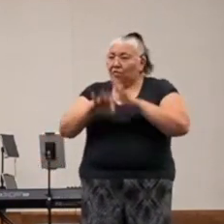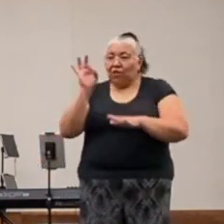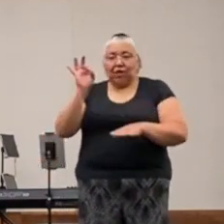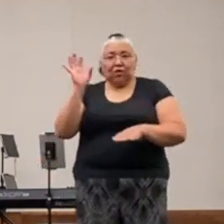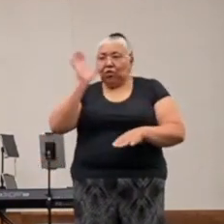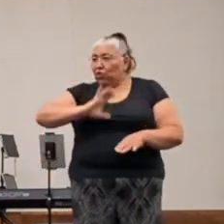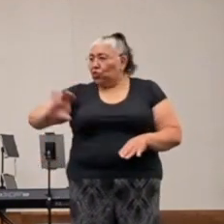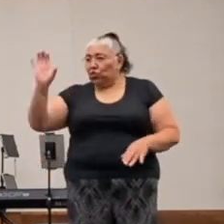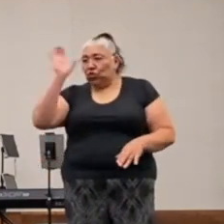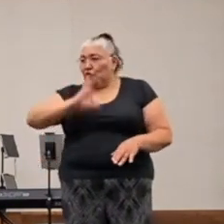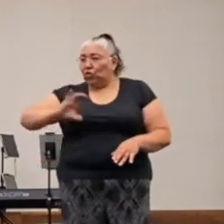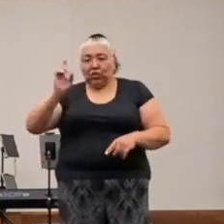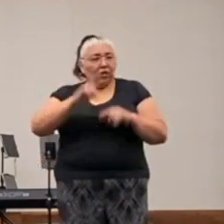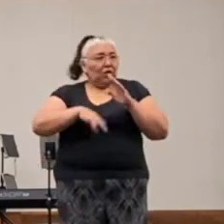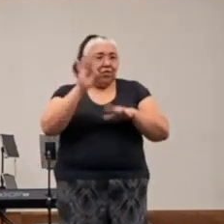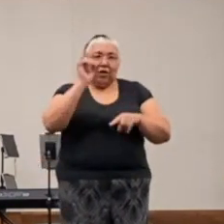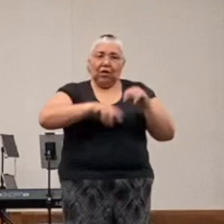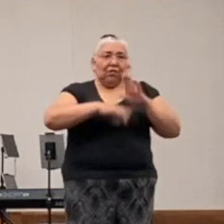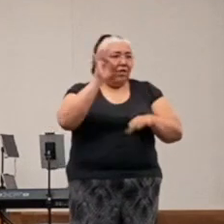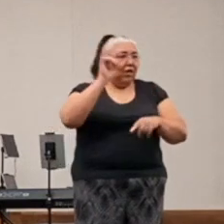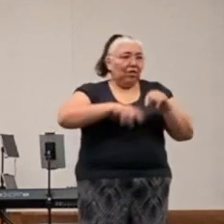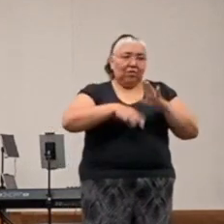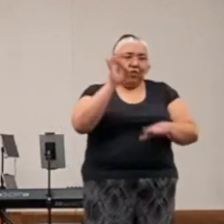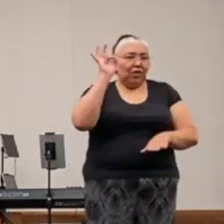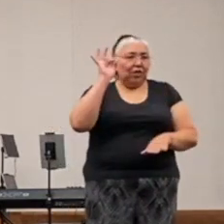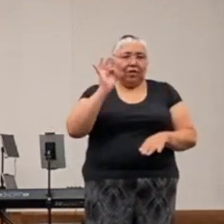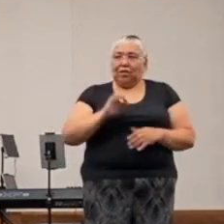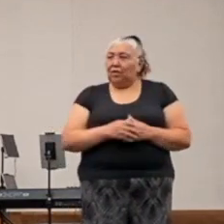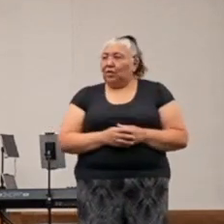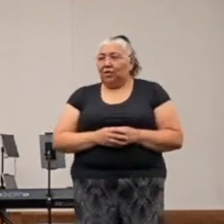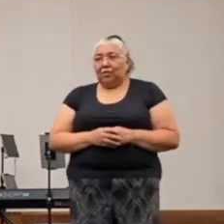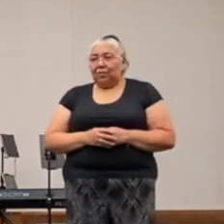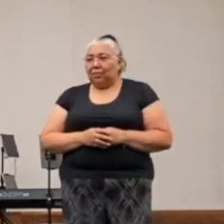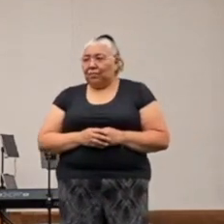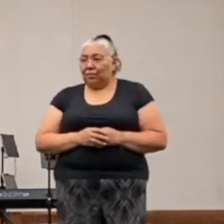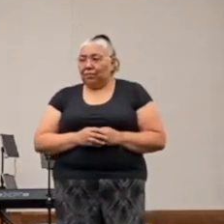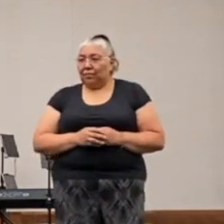They searched for her. Couldn't find her anywhere.